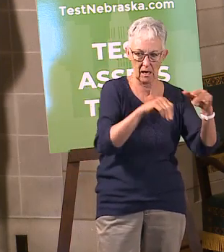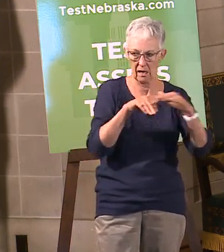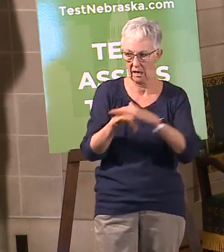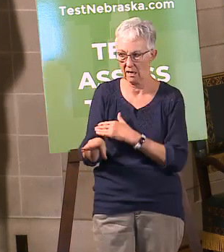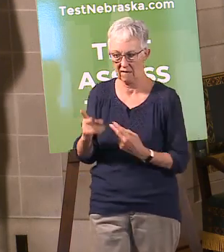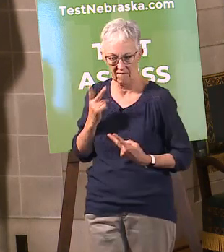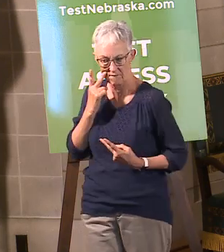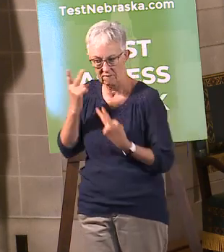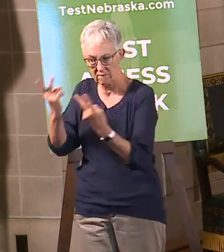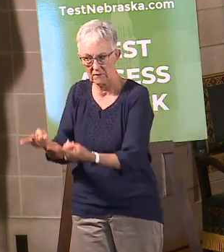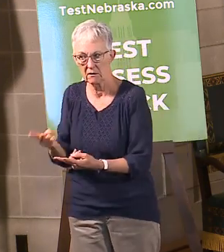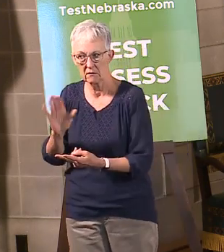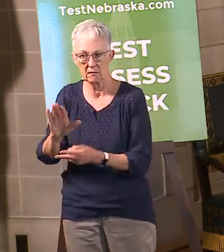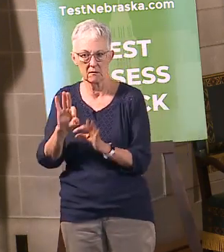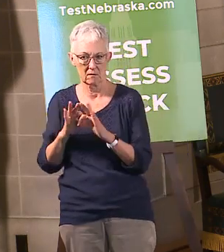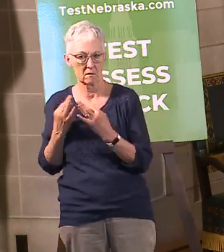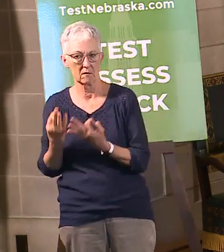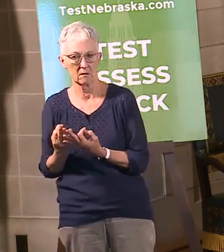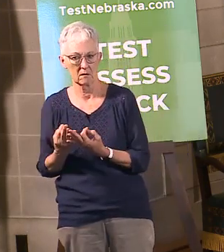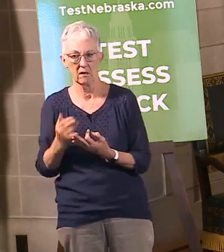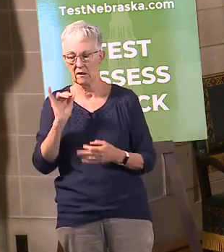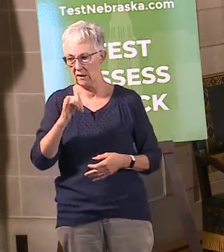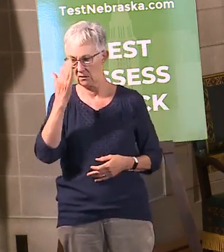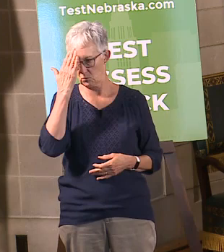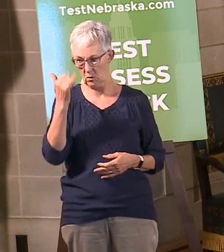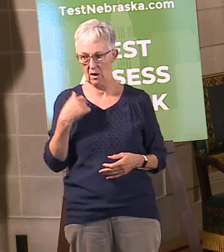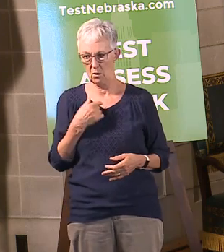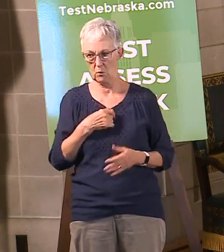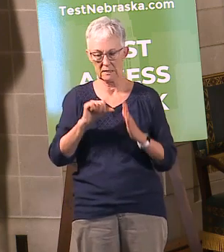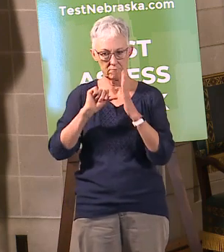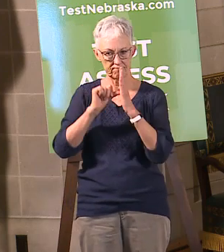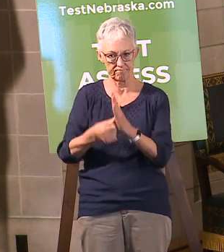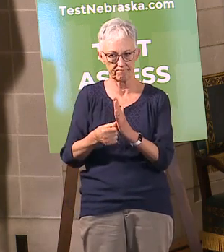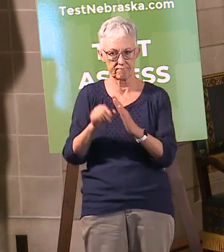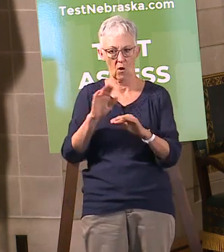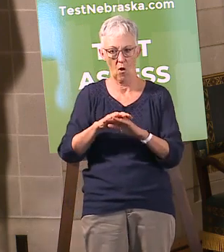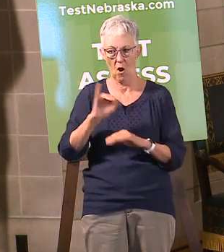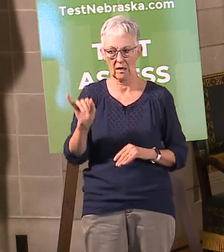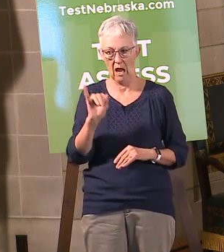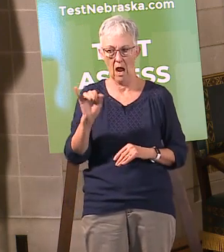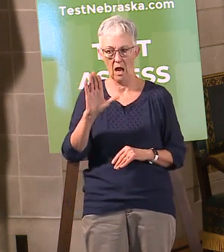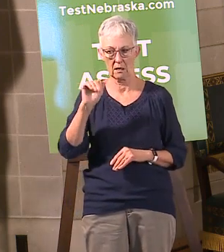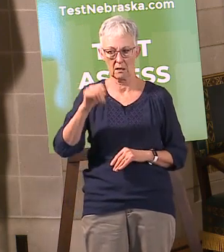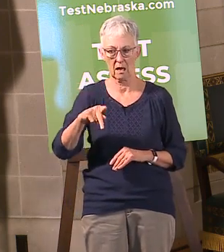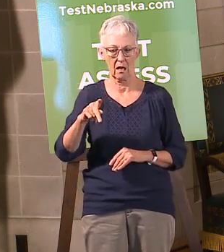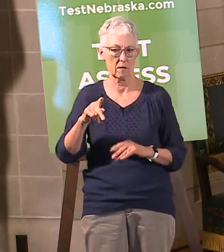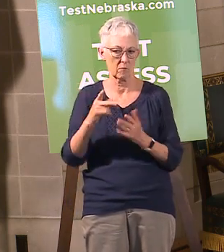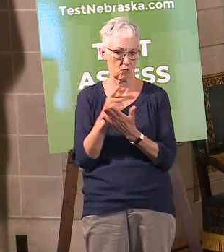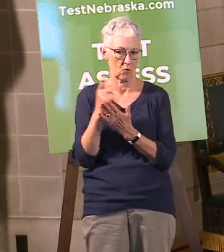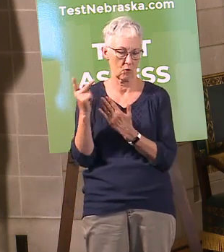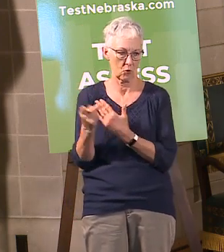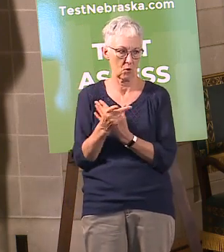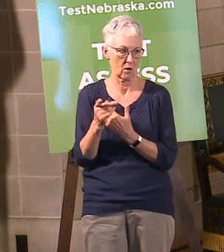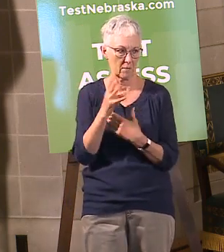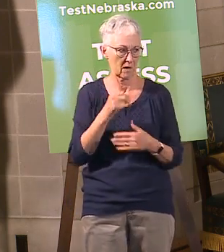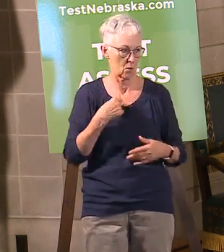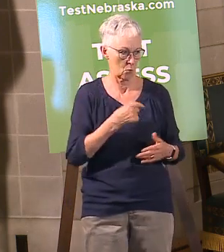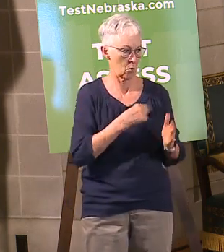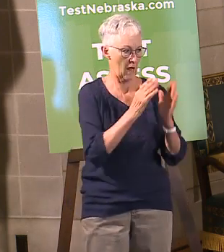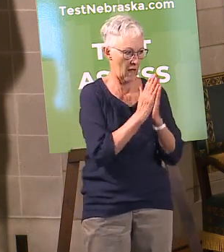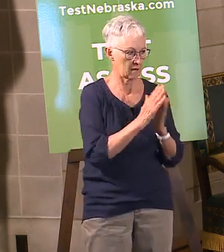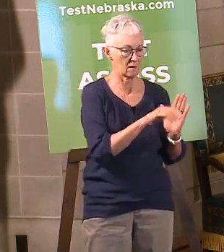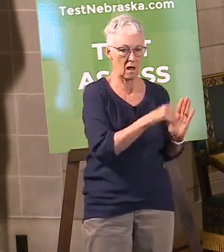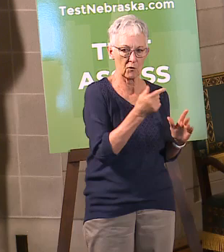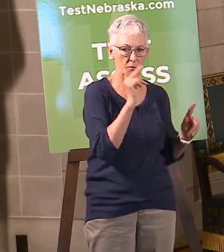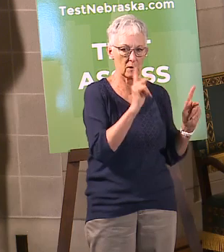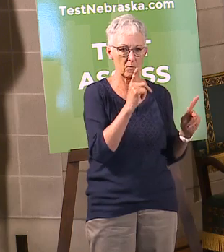with regard to the ICAP training program, the visits we've done with Shelley Sweet Home and Nebraska Medicine, and all the other things